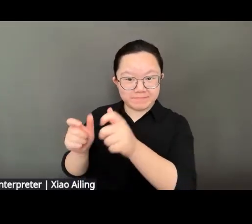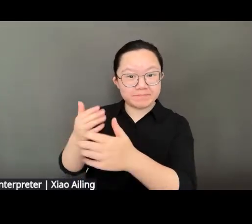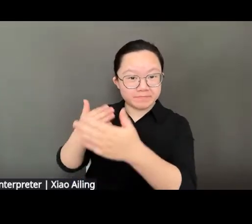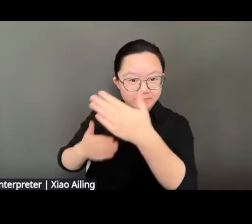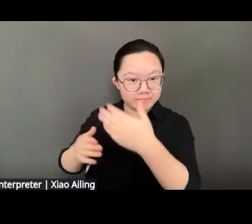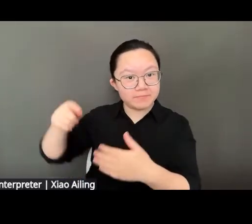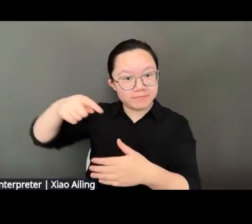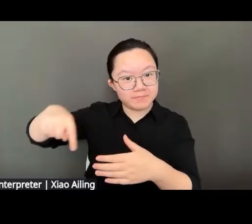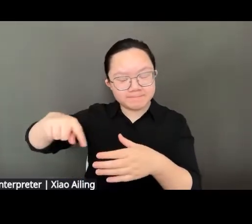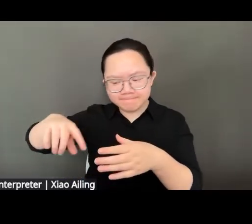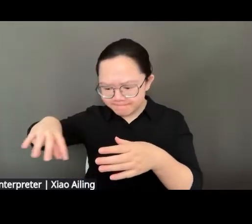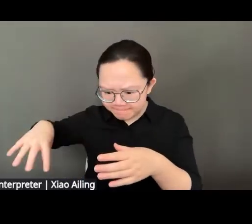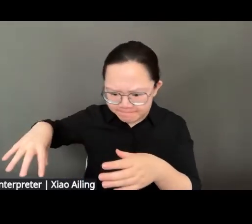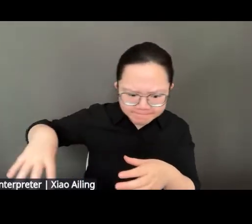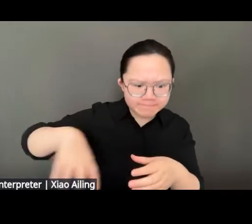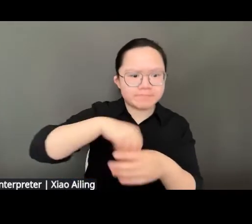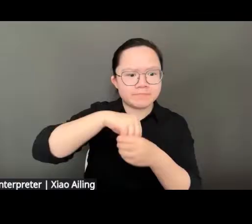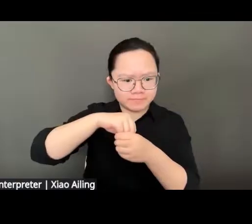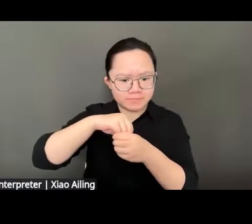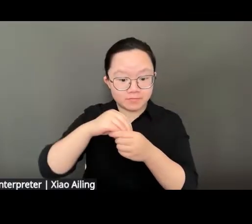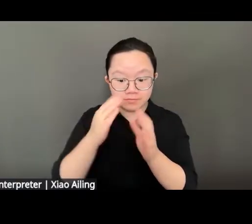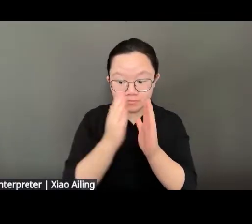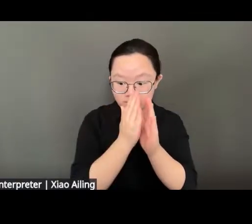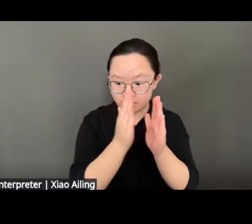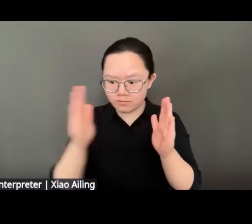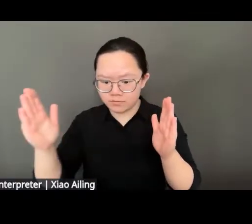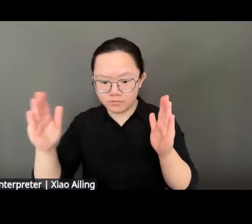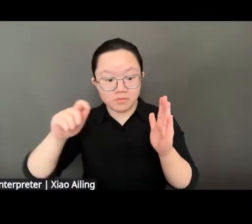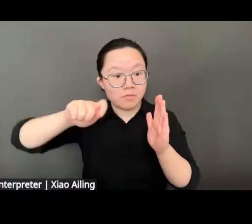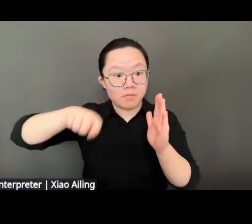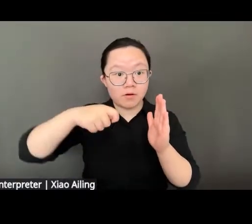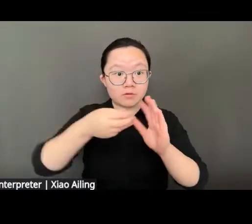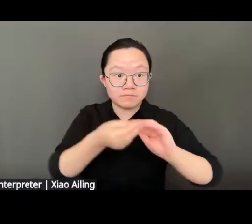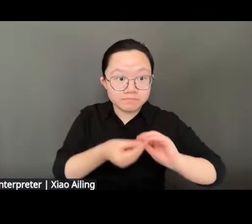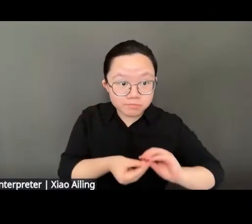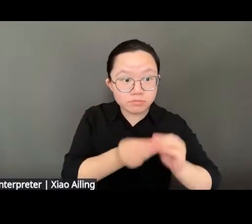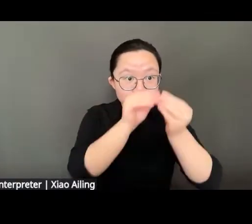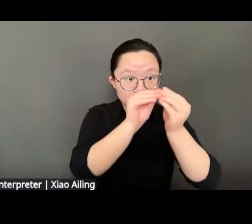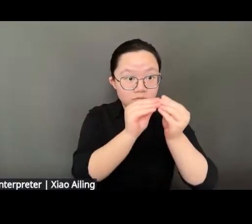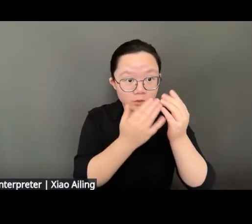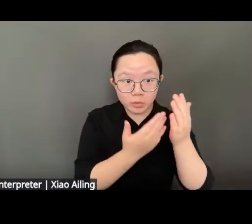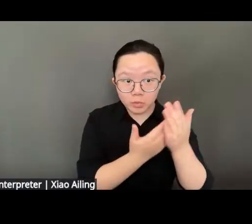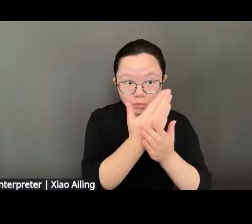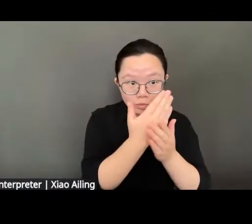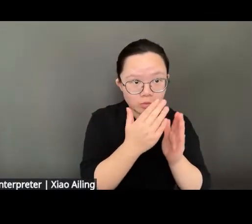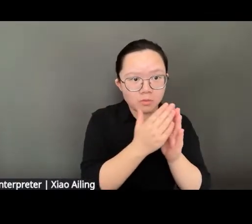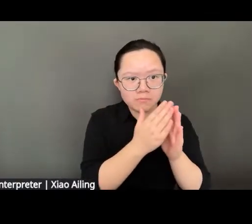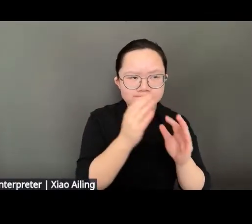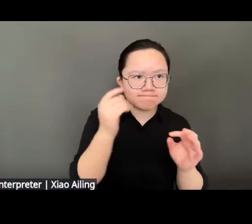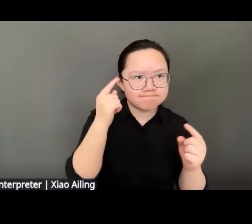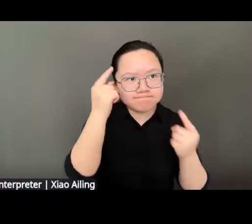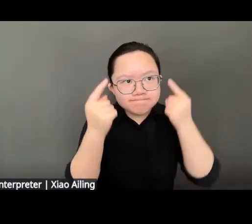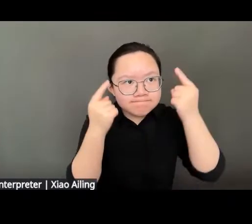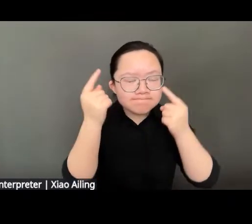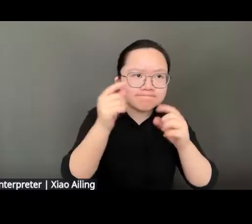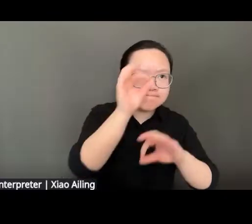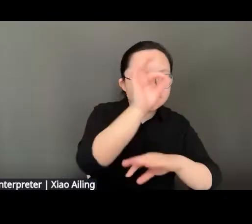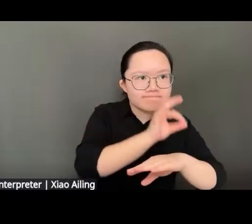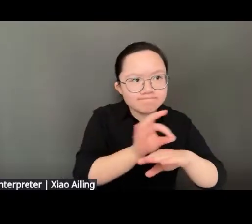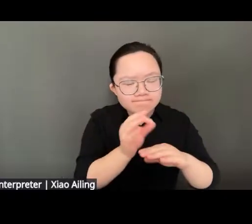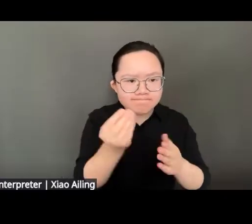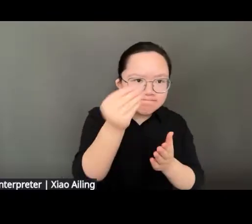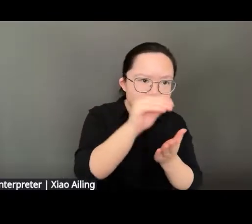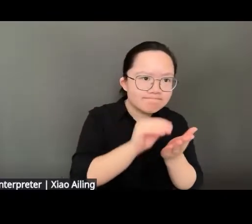design, implementation, and evaluation of projects. So keeping that challenge in mind, let me